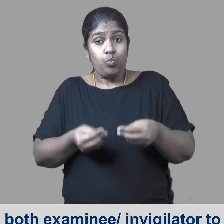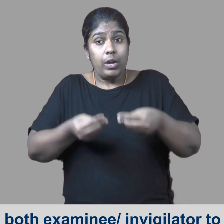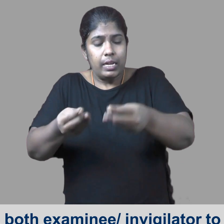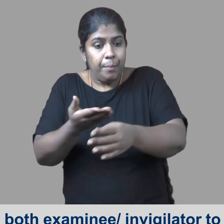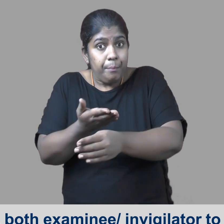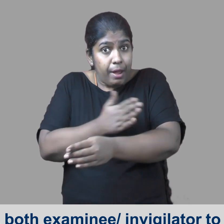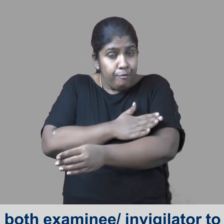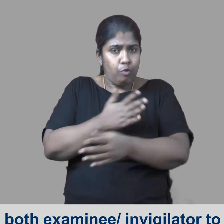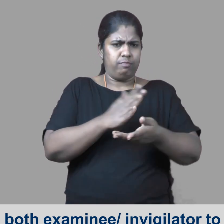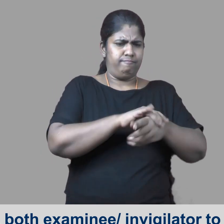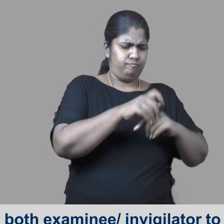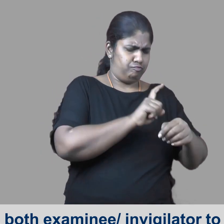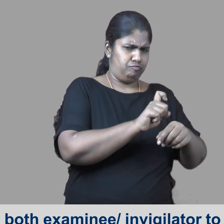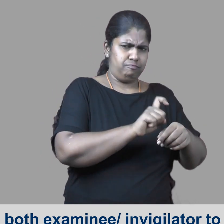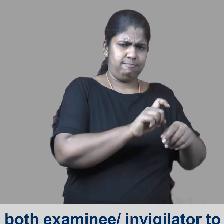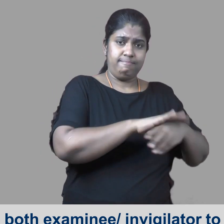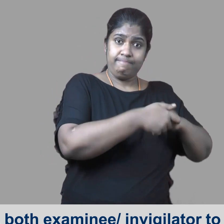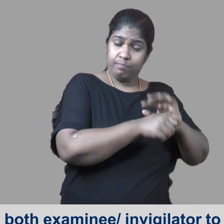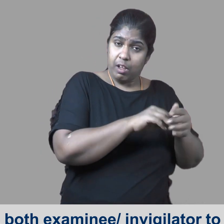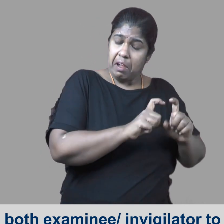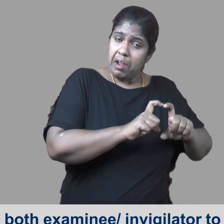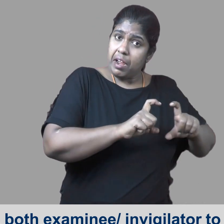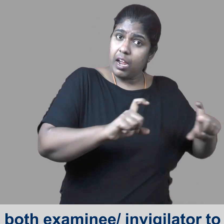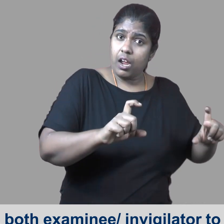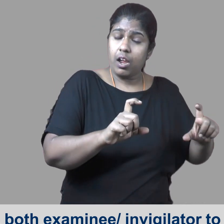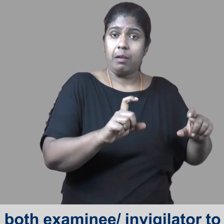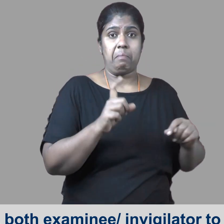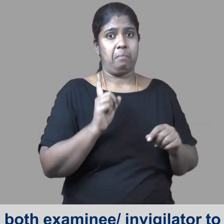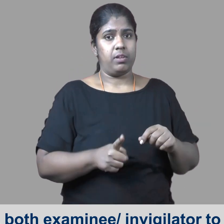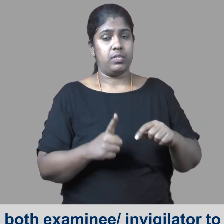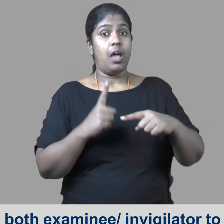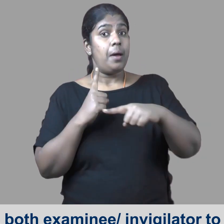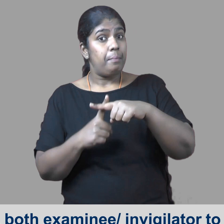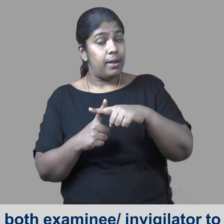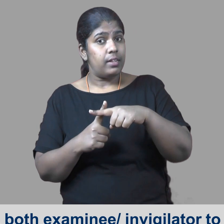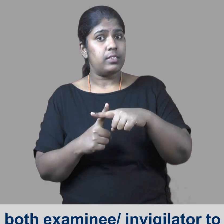invigilator to sanitize their hands prior to